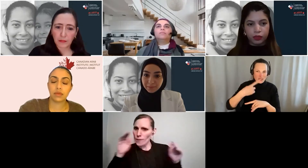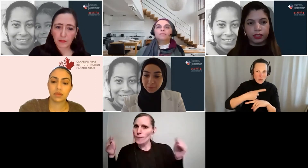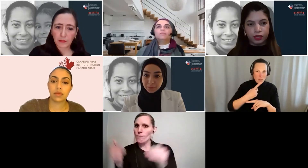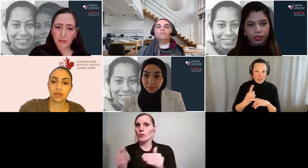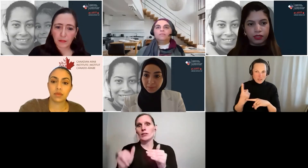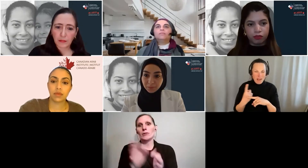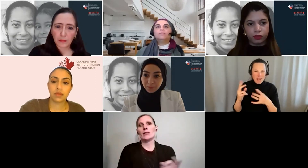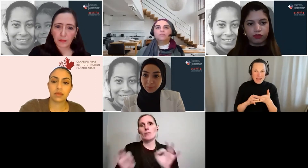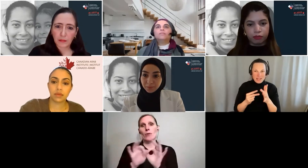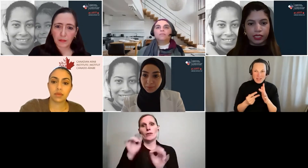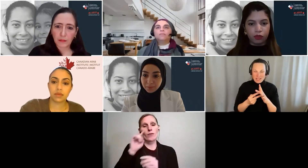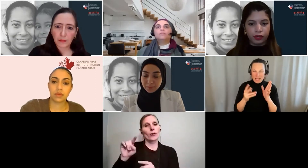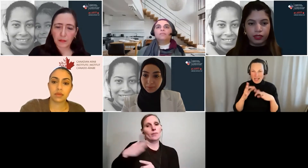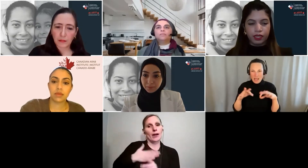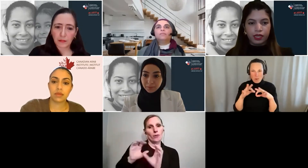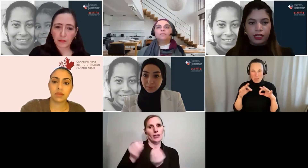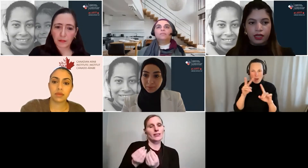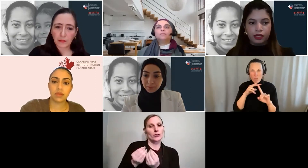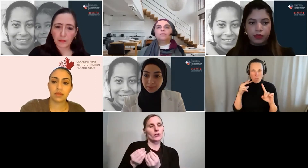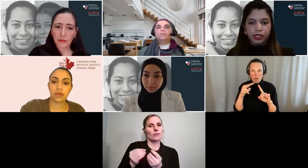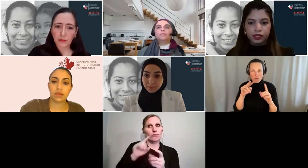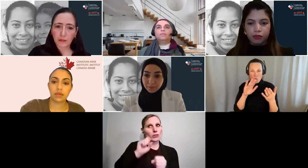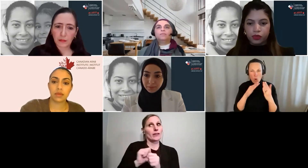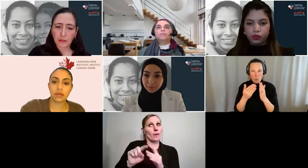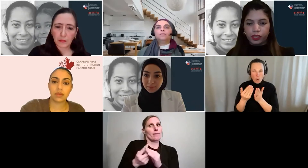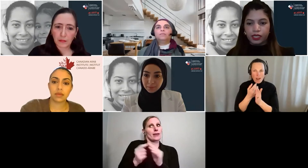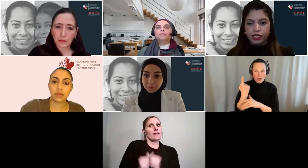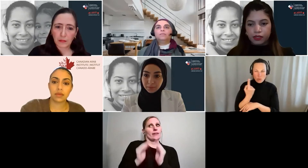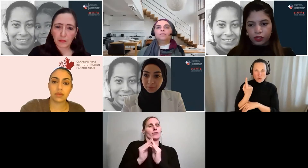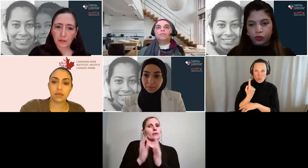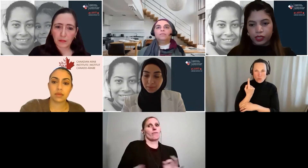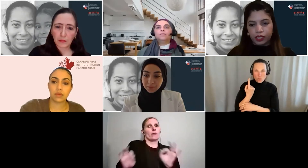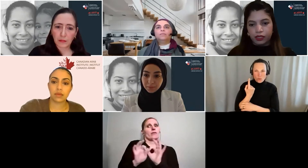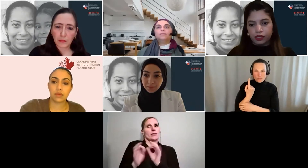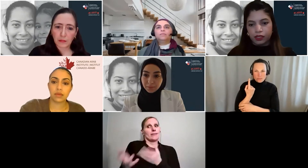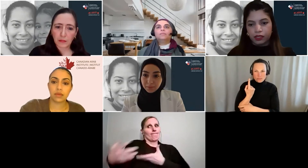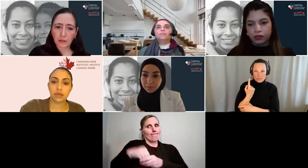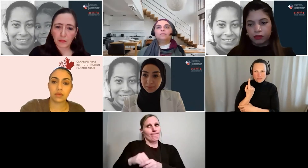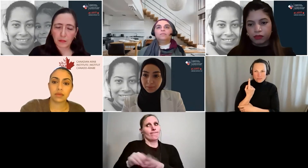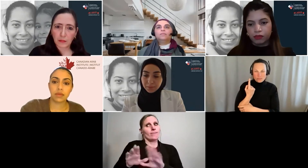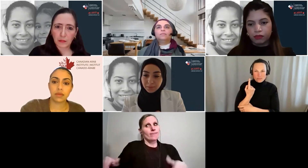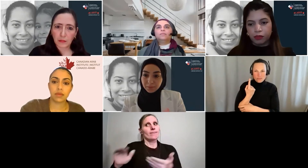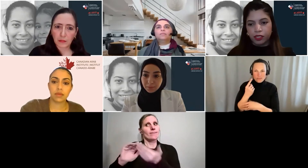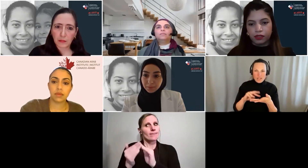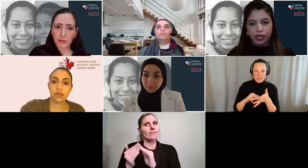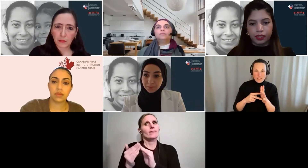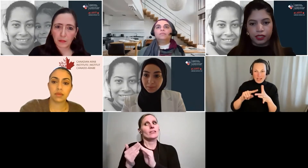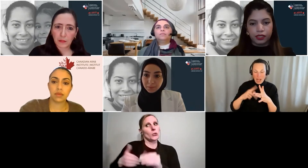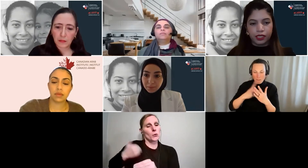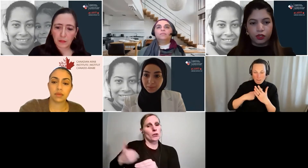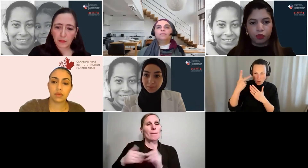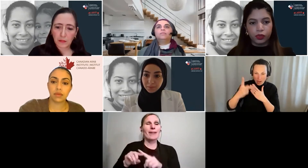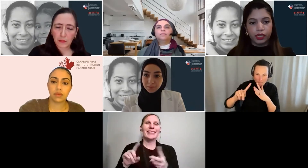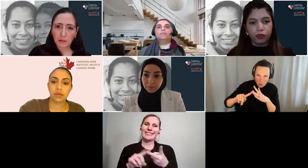very important to Kids Help Phone from day one. In terms of what isn't working, I think maybe it's an area